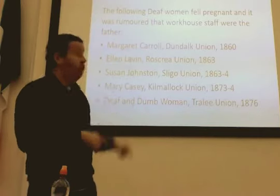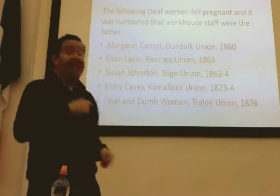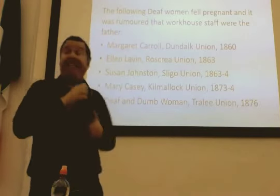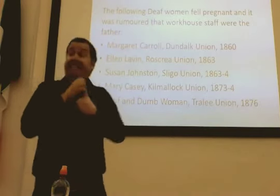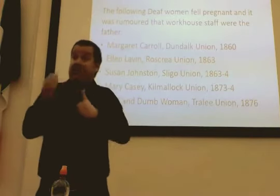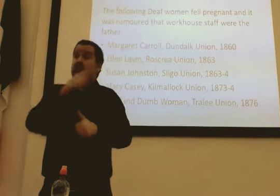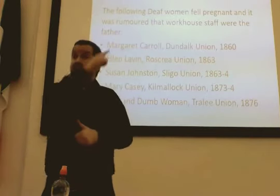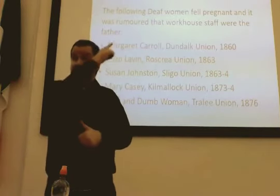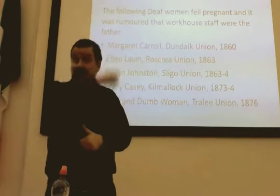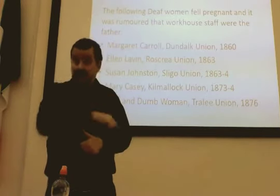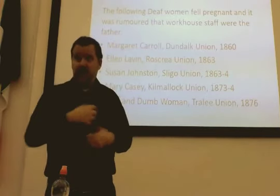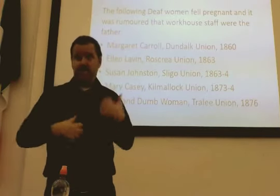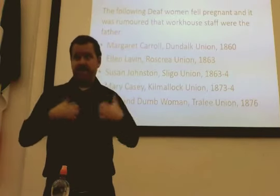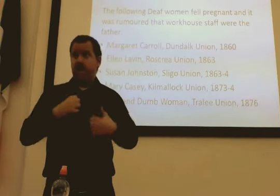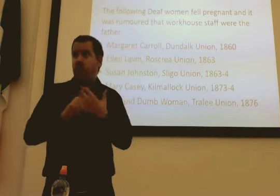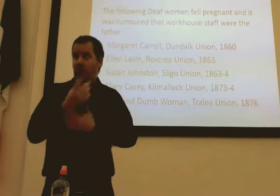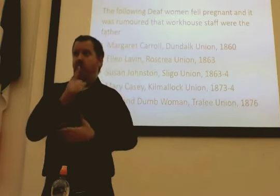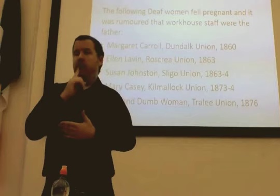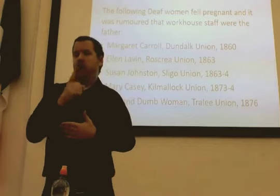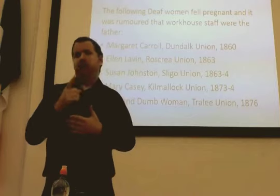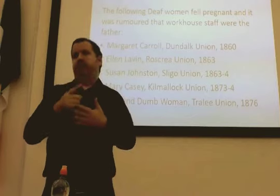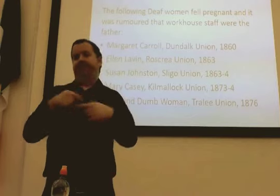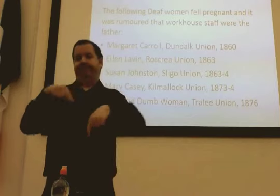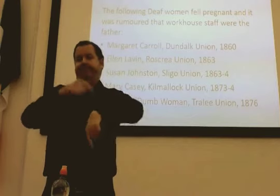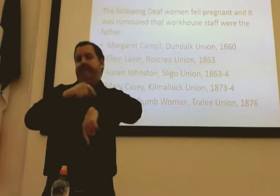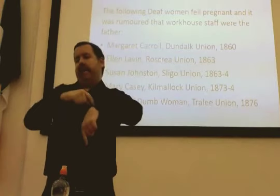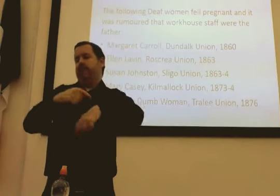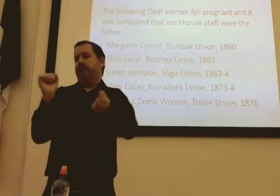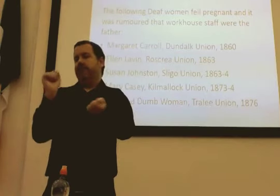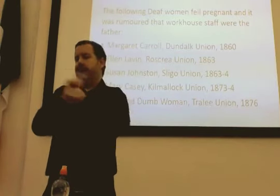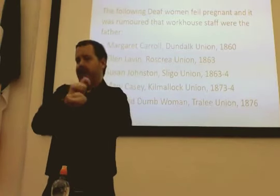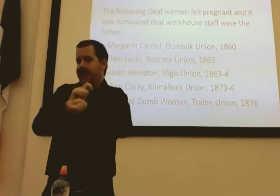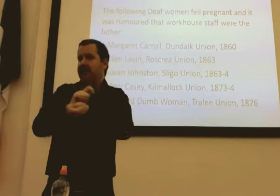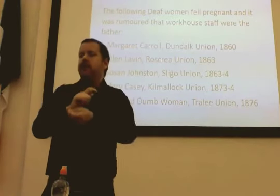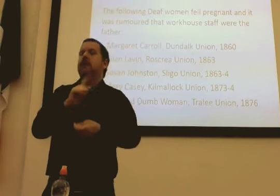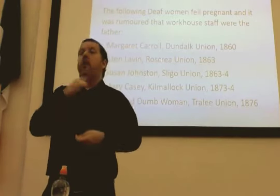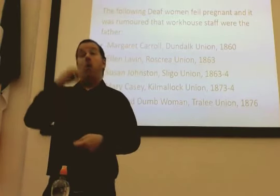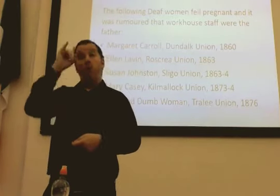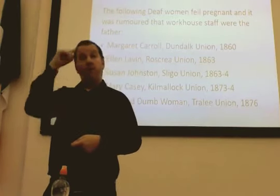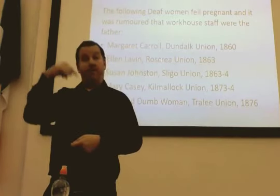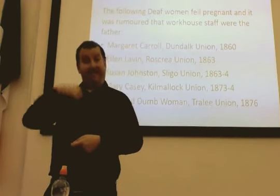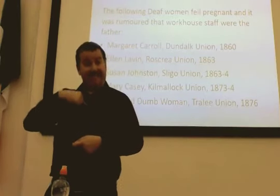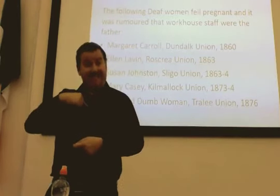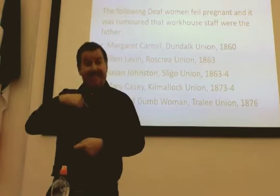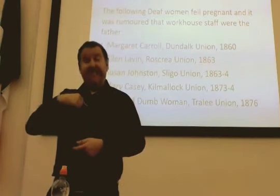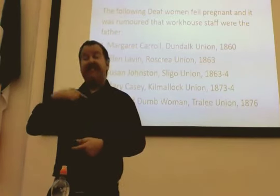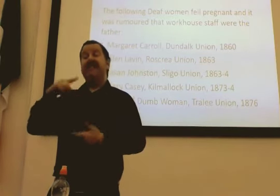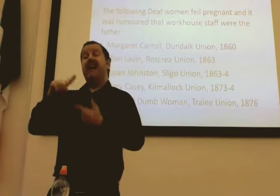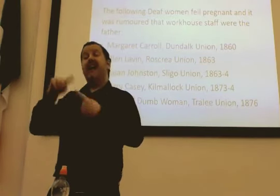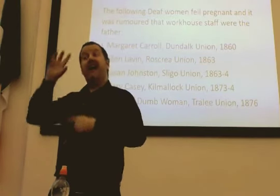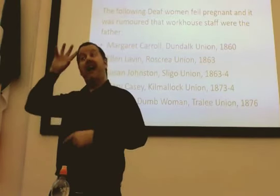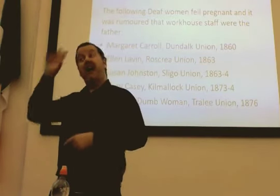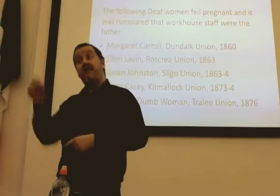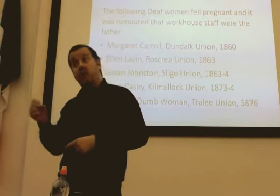was extremely difficult. So each of the 5 women have extremely interesting stories, but I don't have time to go through them